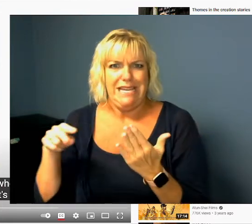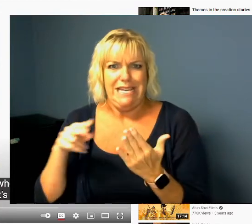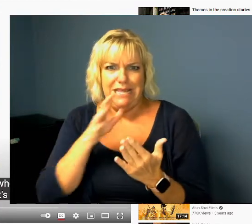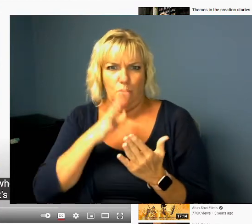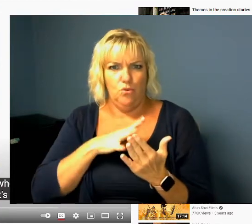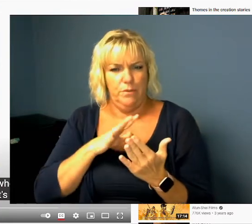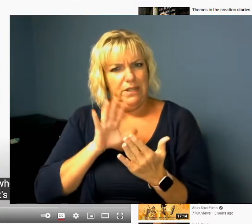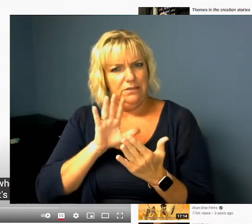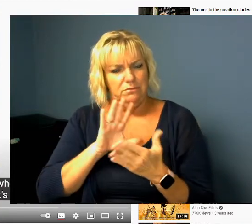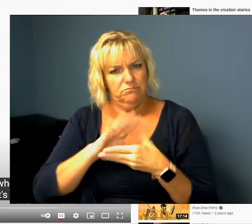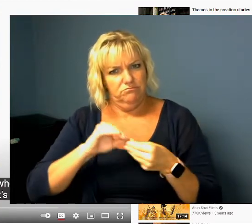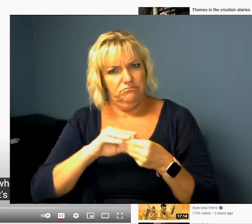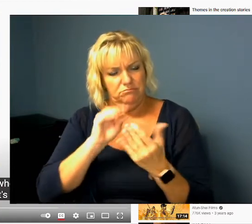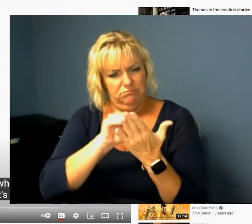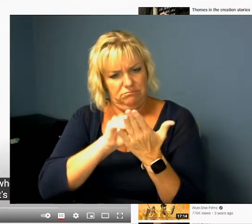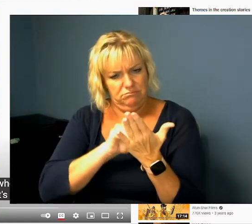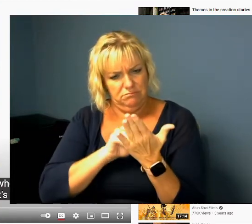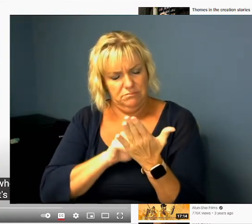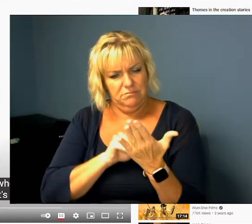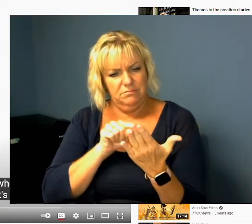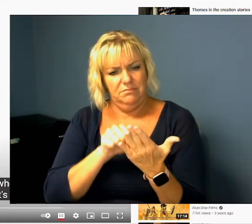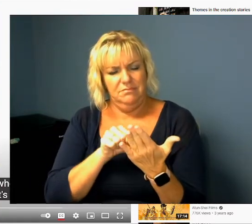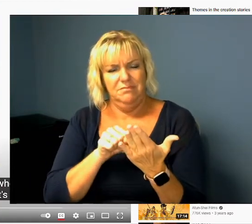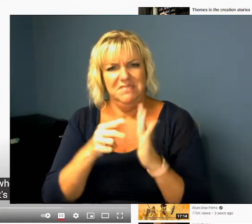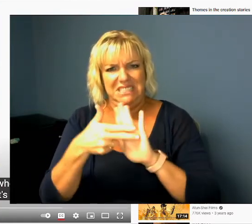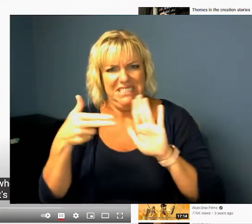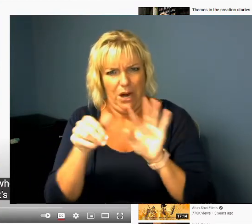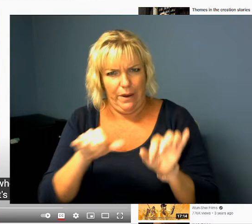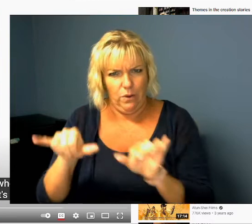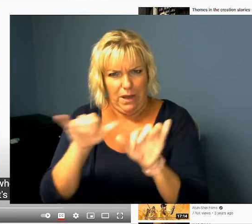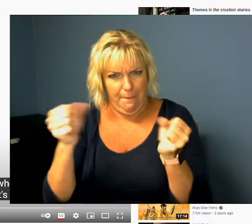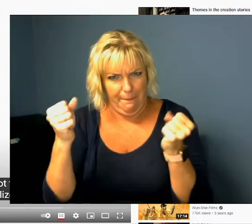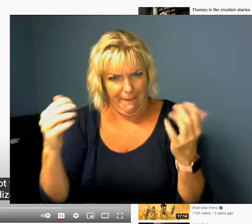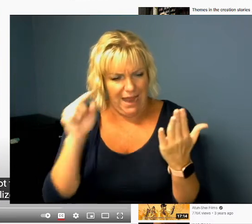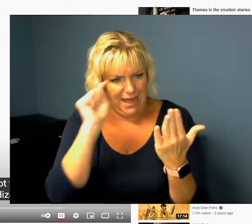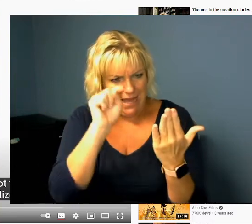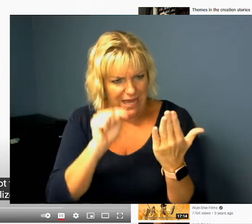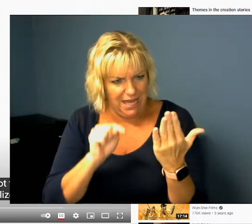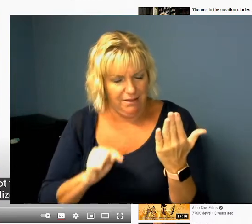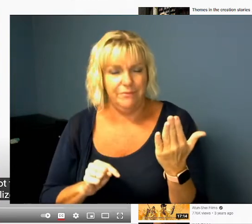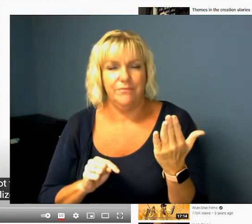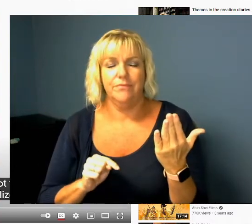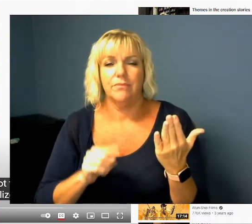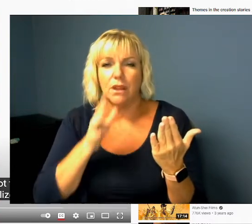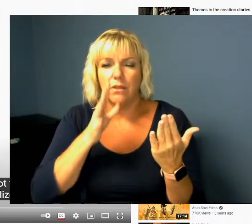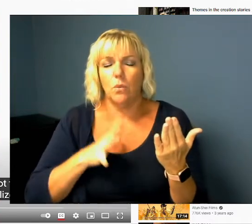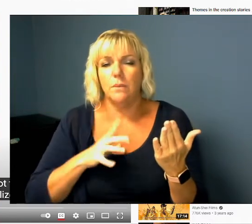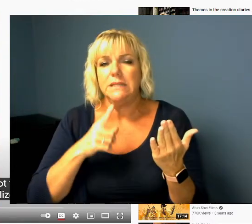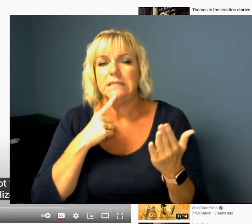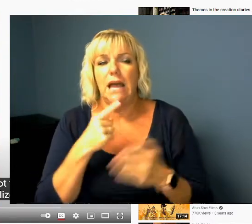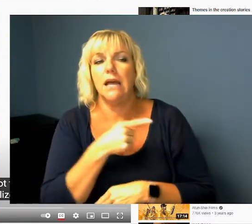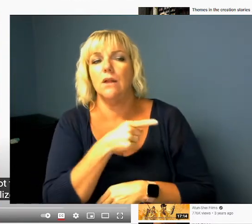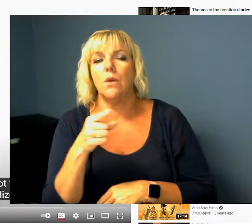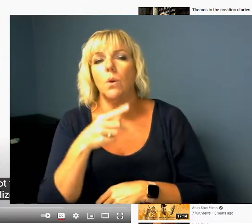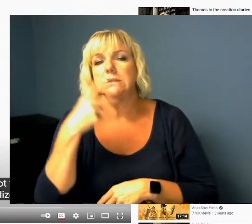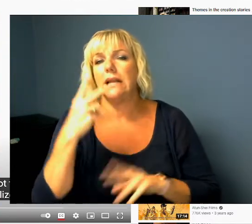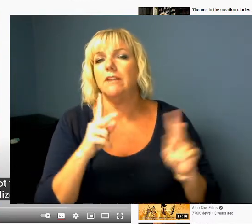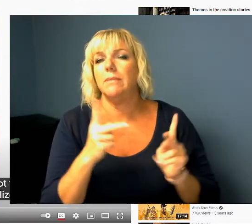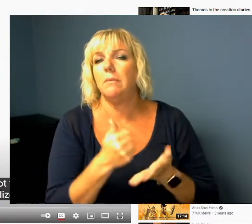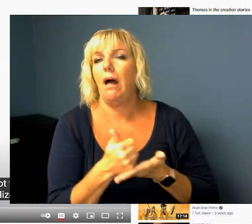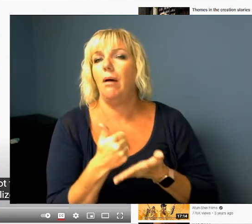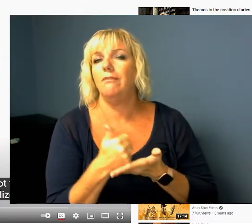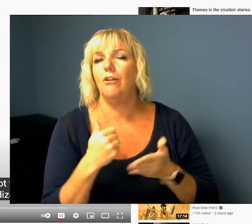peoples. When she notes that they are helpful, it's only she attributes it to God, not to native